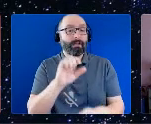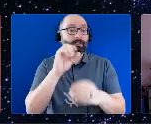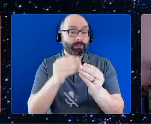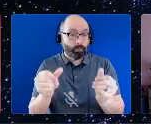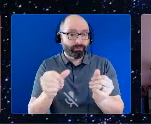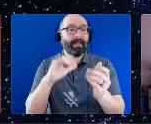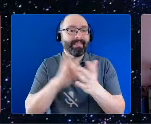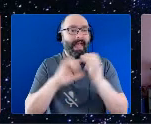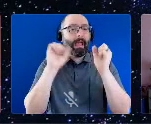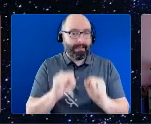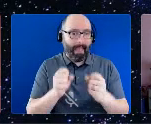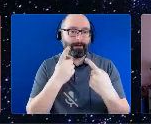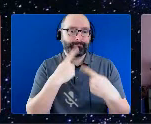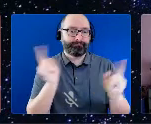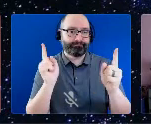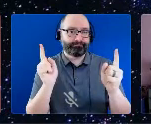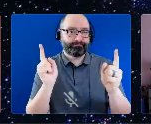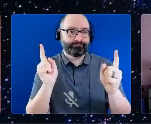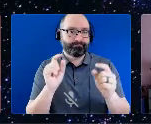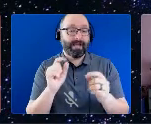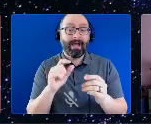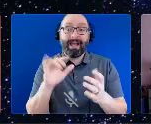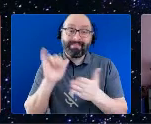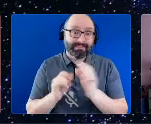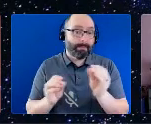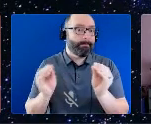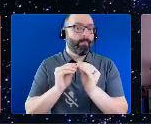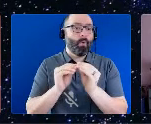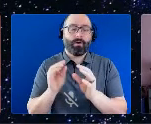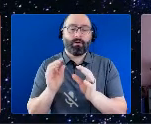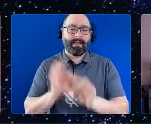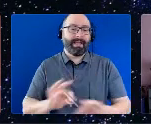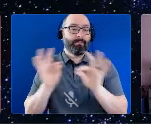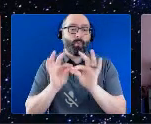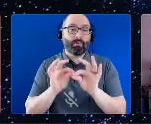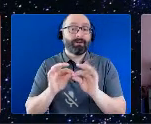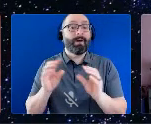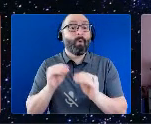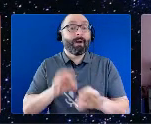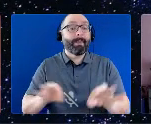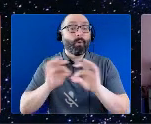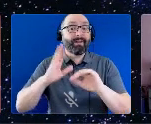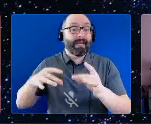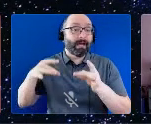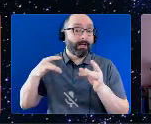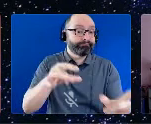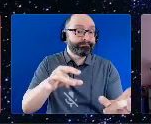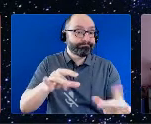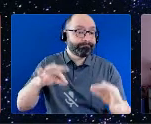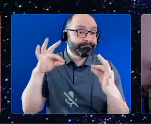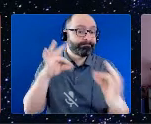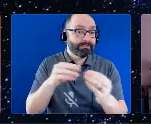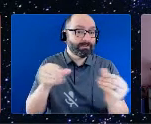way more important than how clear your code is. I think that's even more important than optimality. I think having optimal solutions often makes